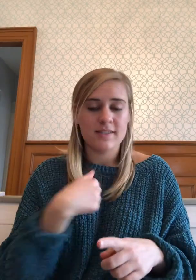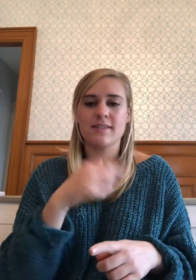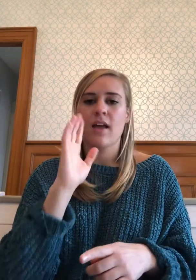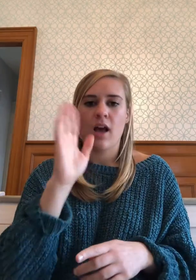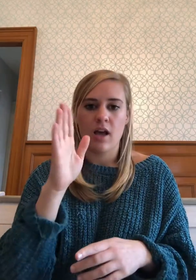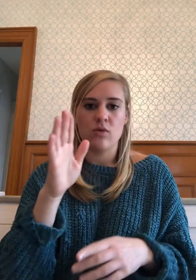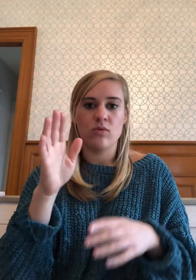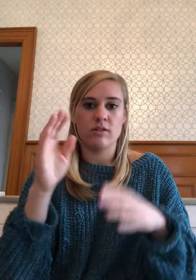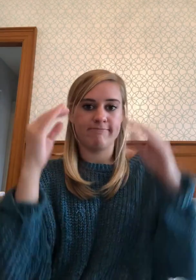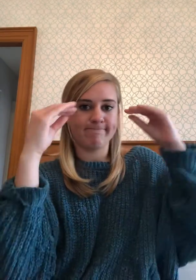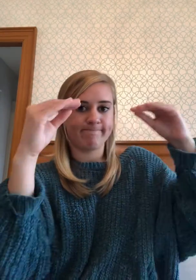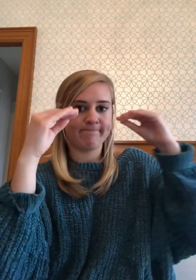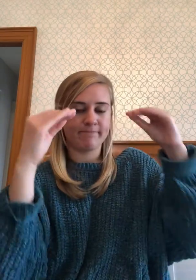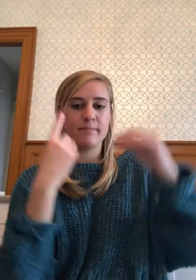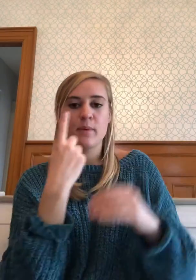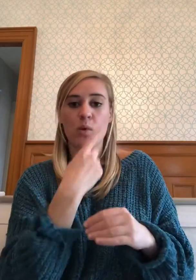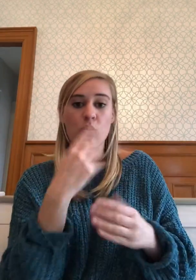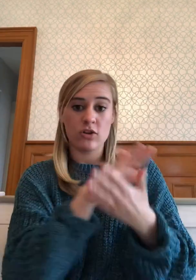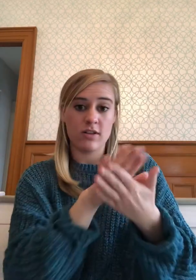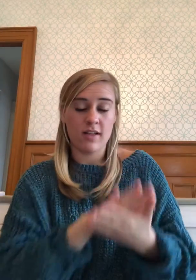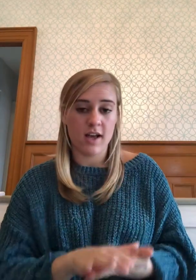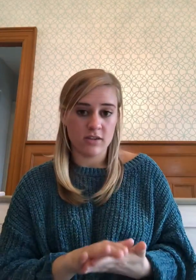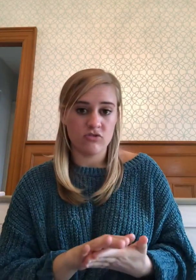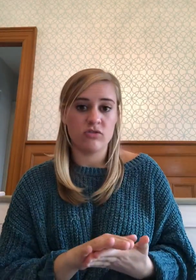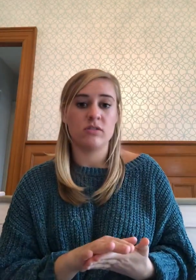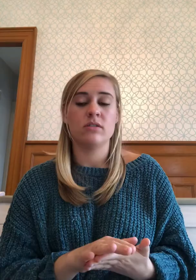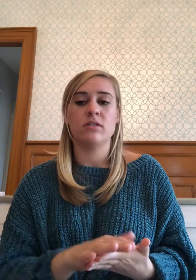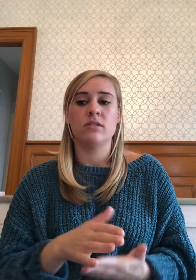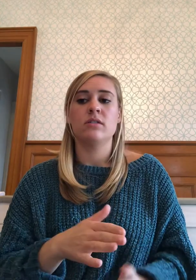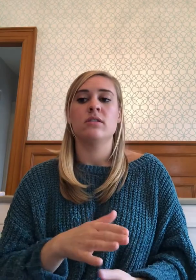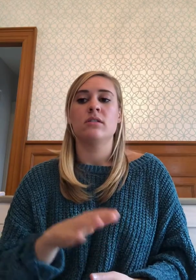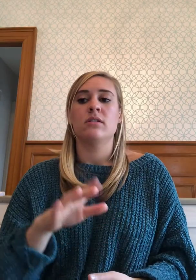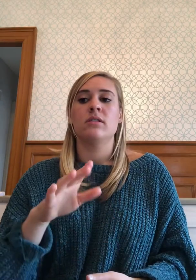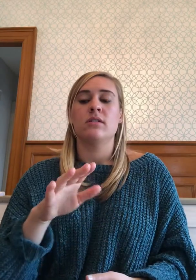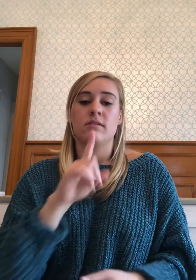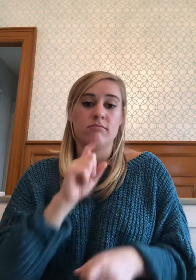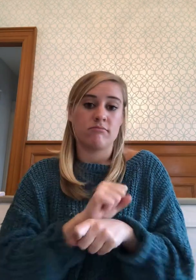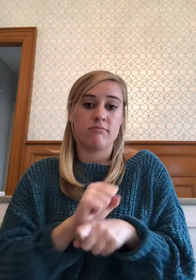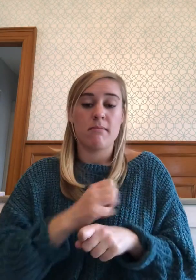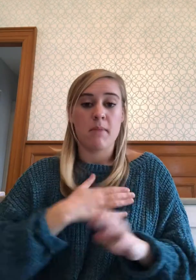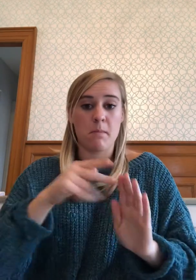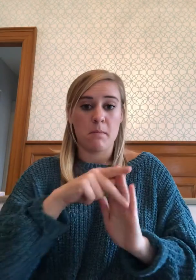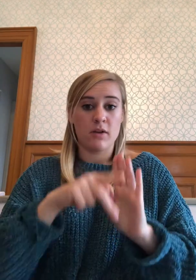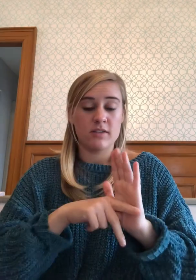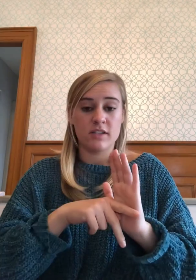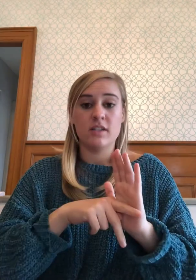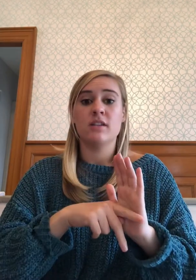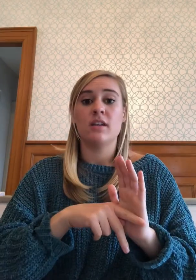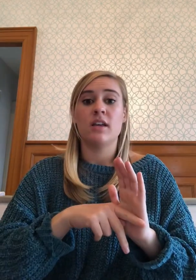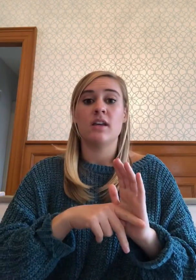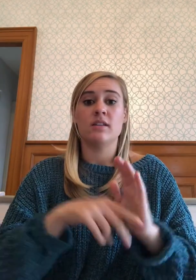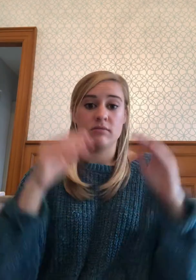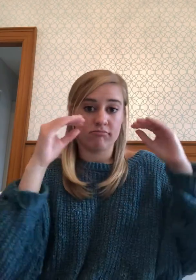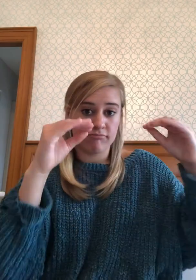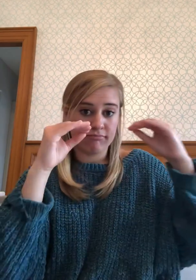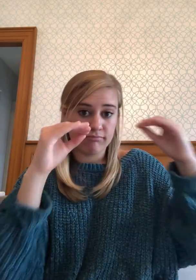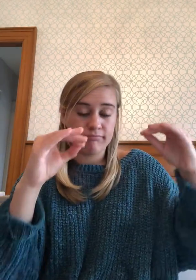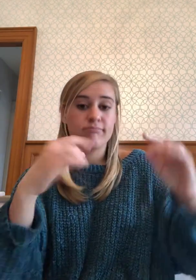instruction. Actually, my protocol is to give the instruction, take photographs of it, have them